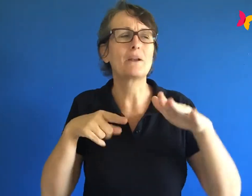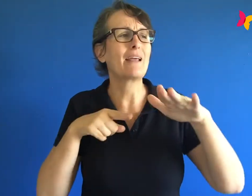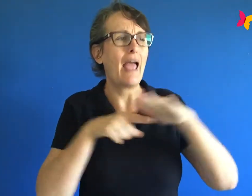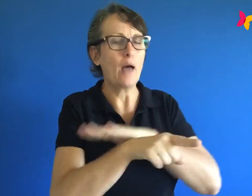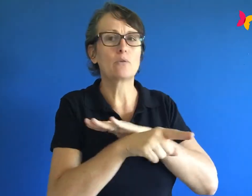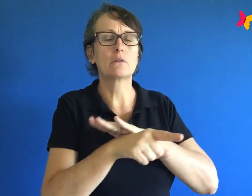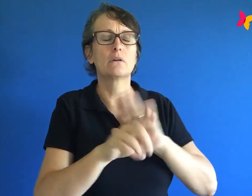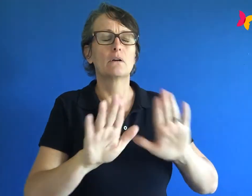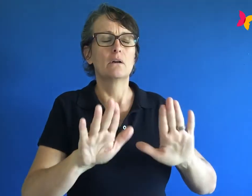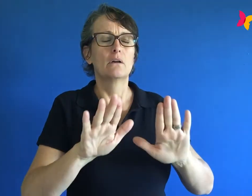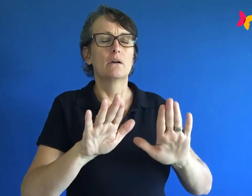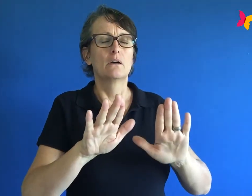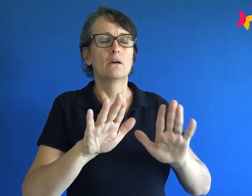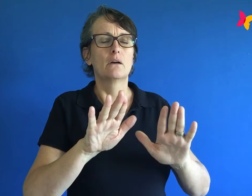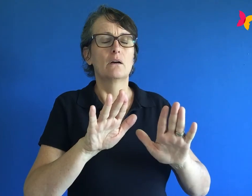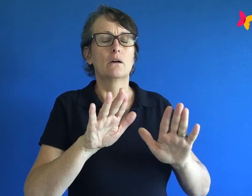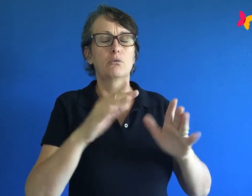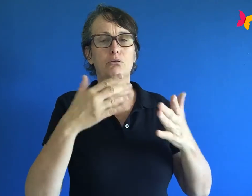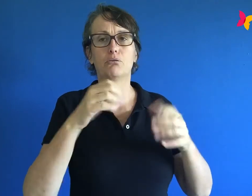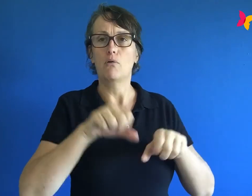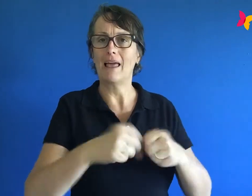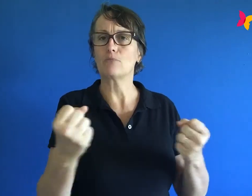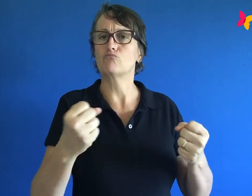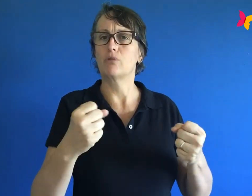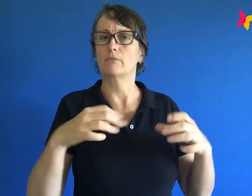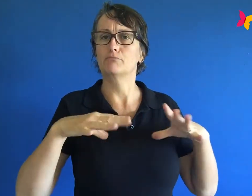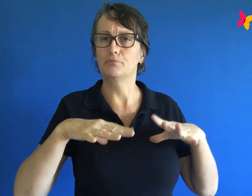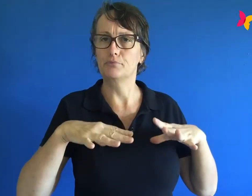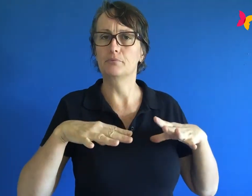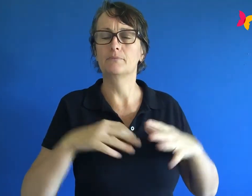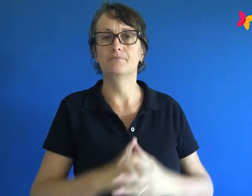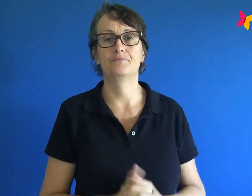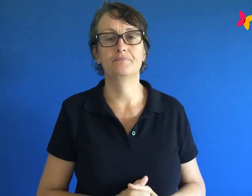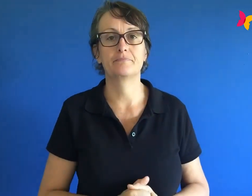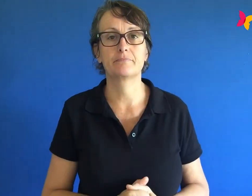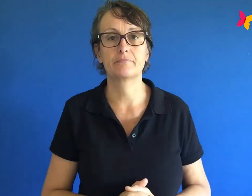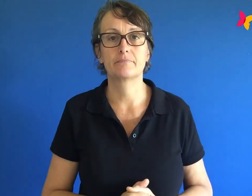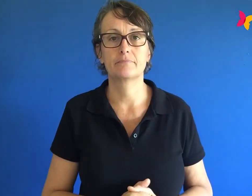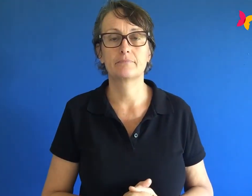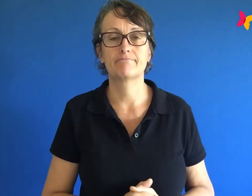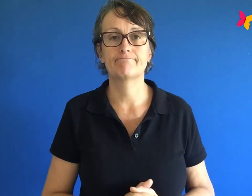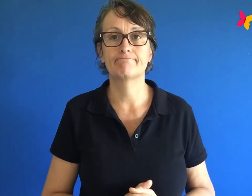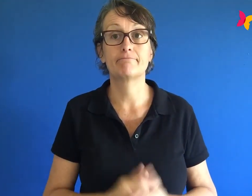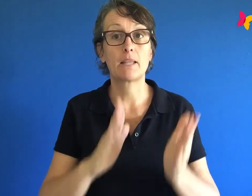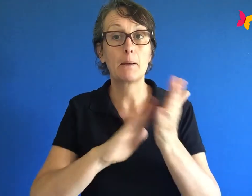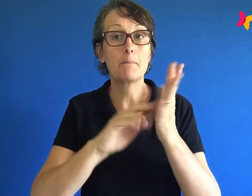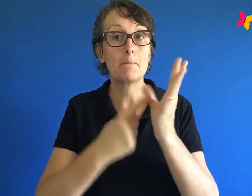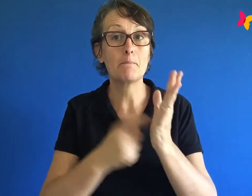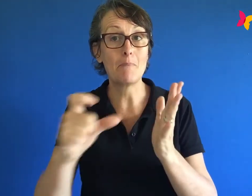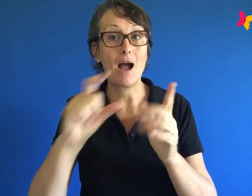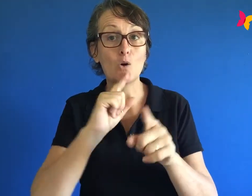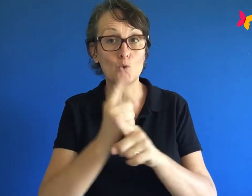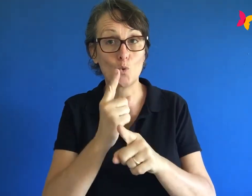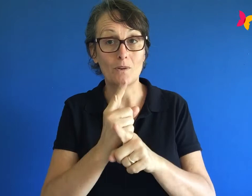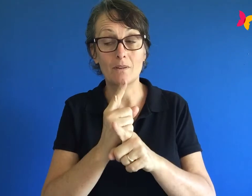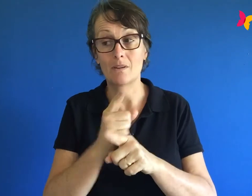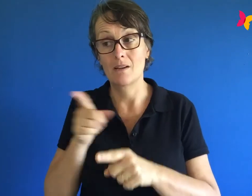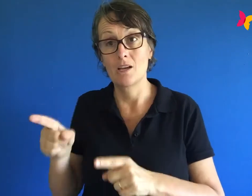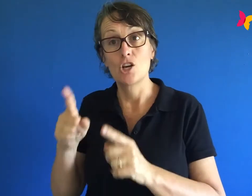of that, home was still very much James's safe haven. However, outside of those four walls, the perceptions of